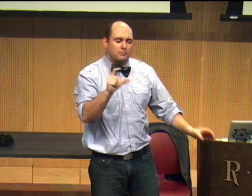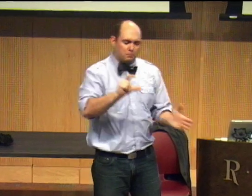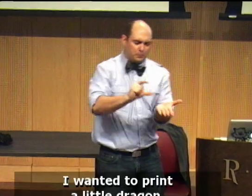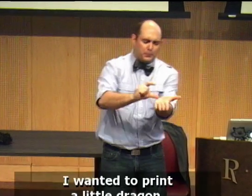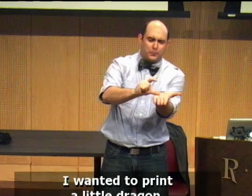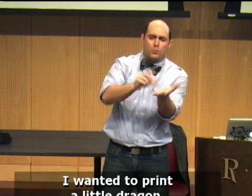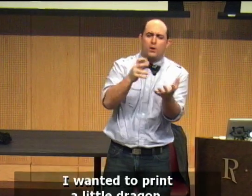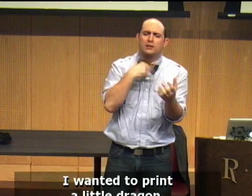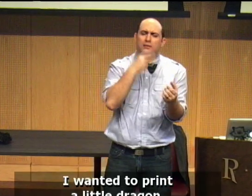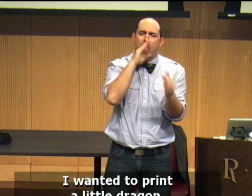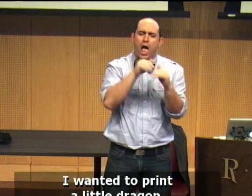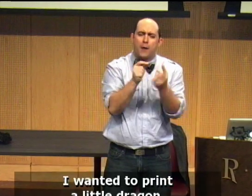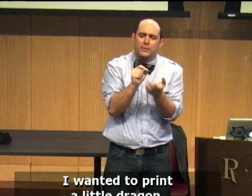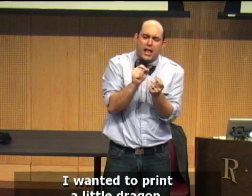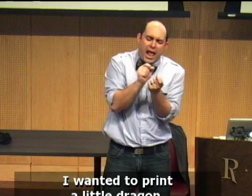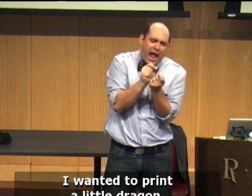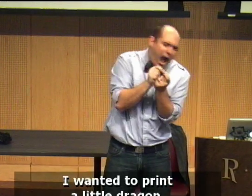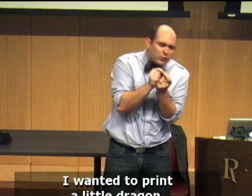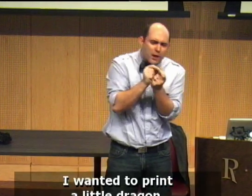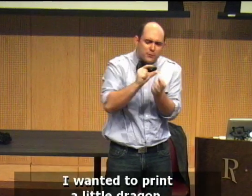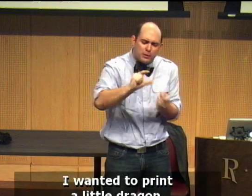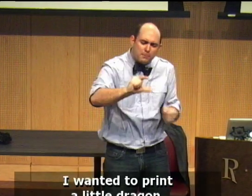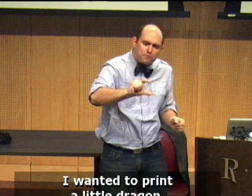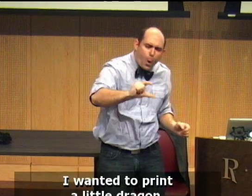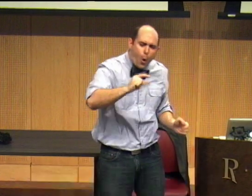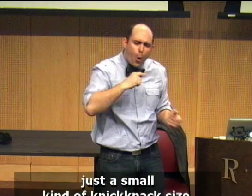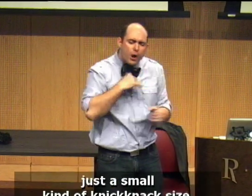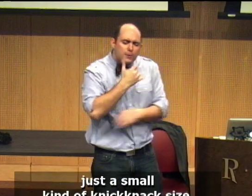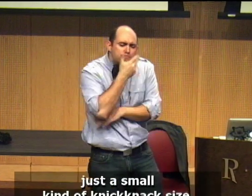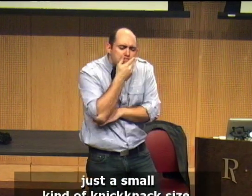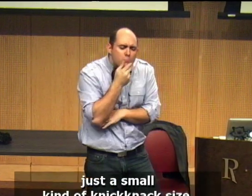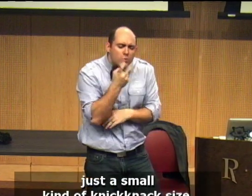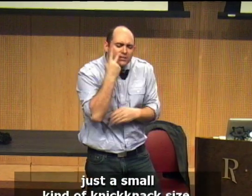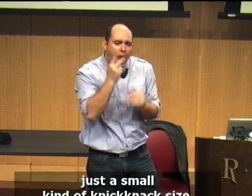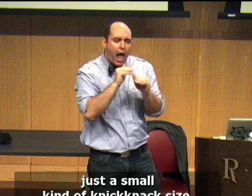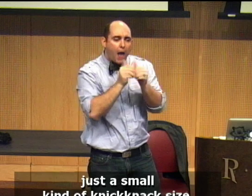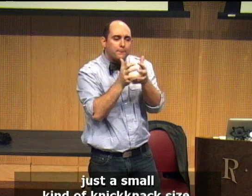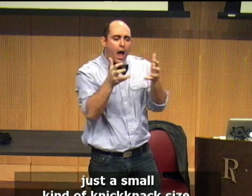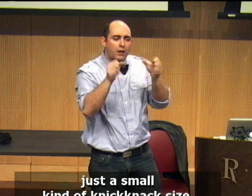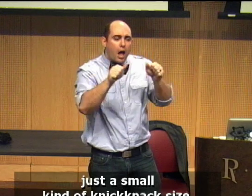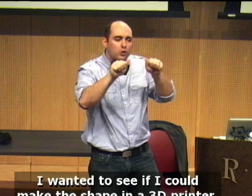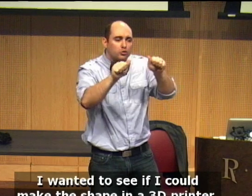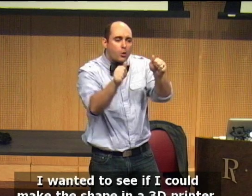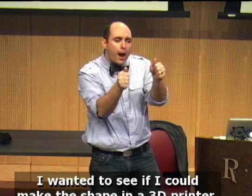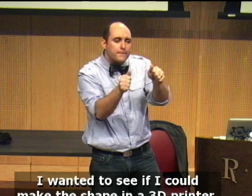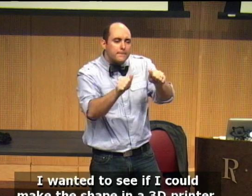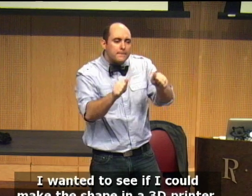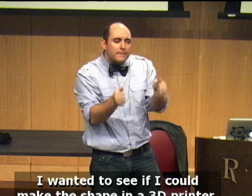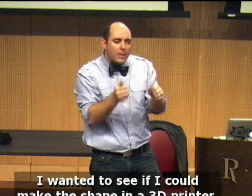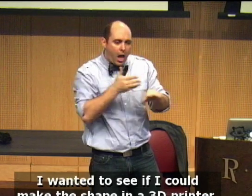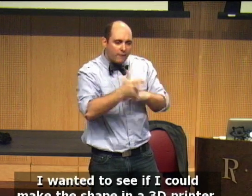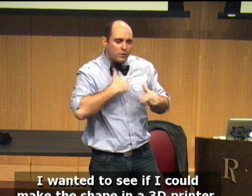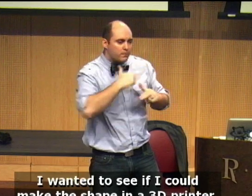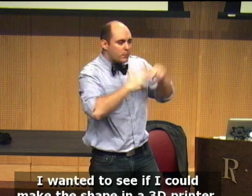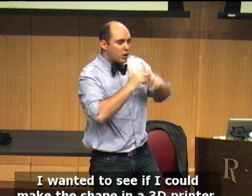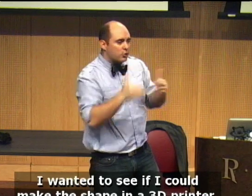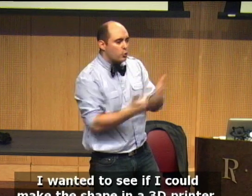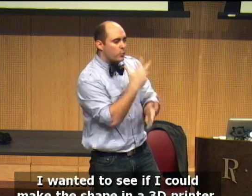I wanted to print a little dragon, just a small kind of knick-knack side. I wanted to see if I could make